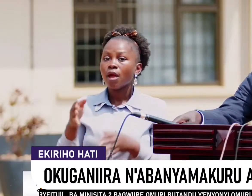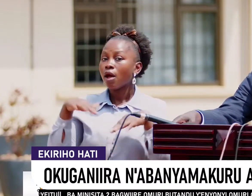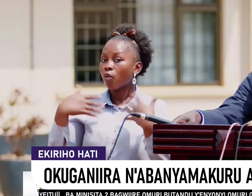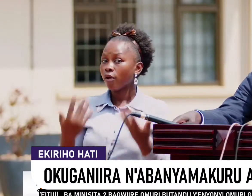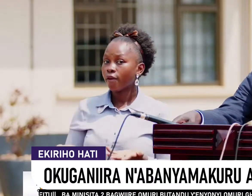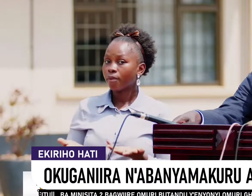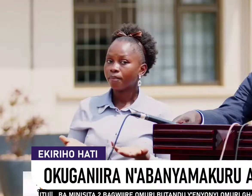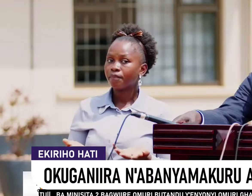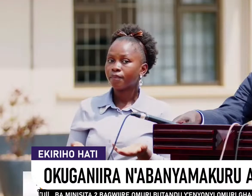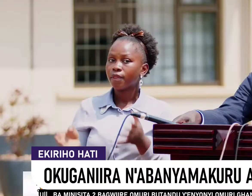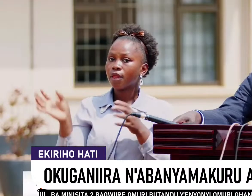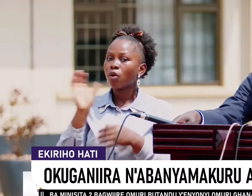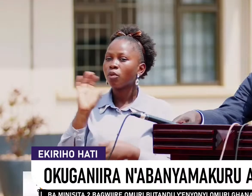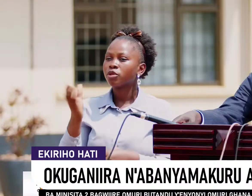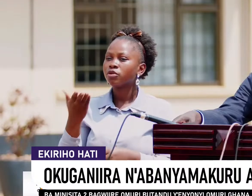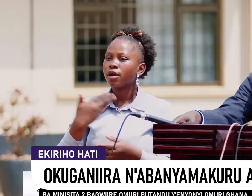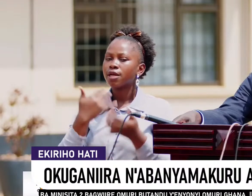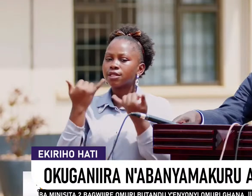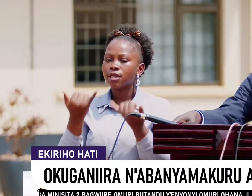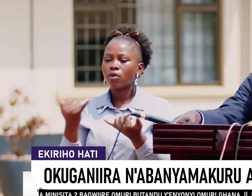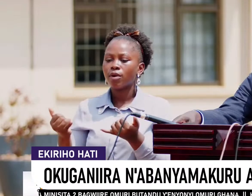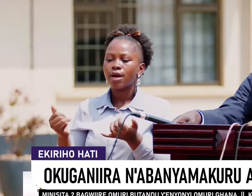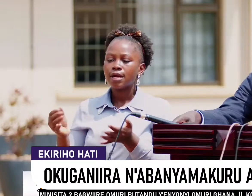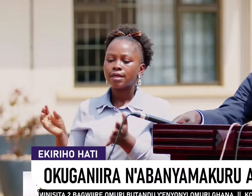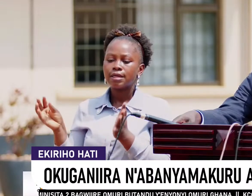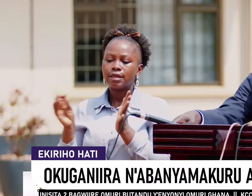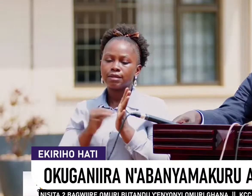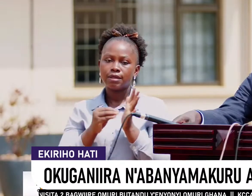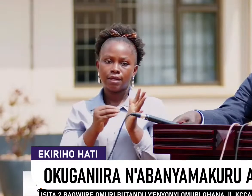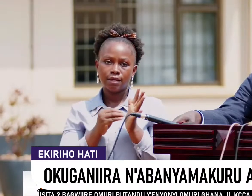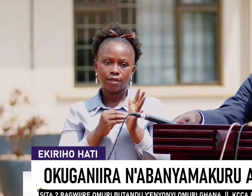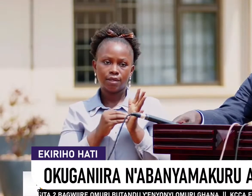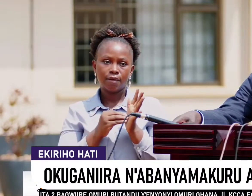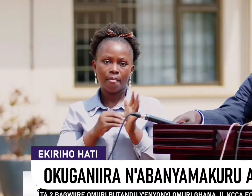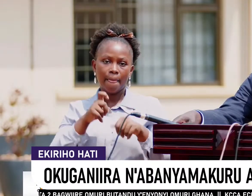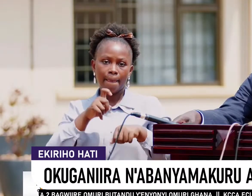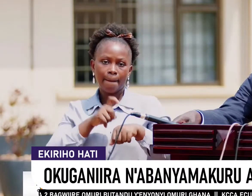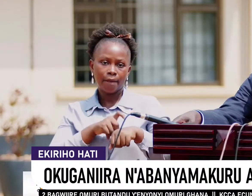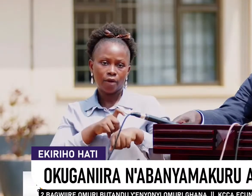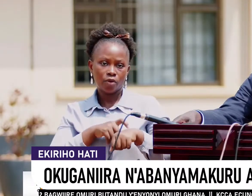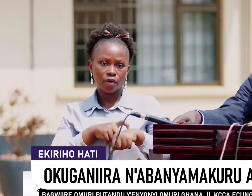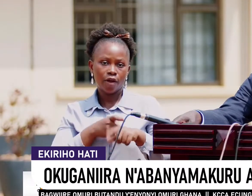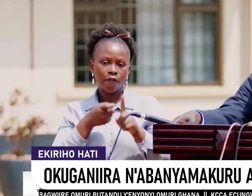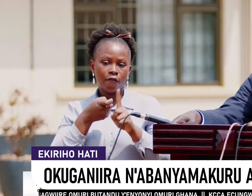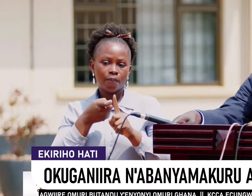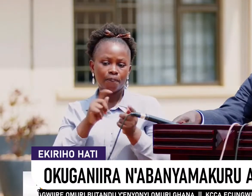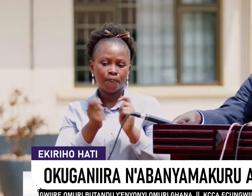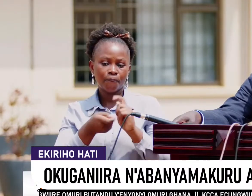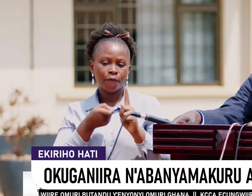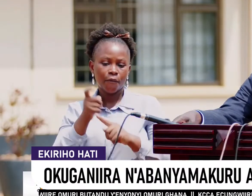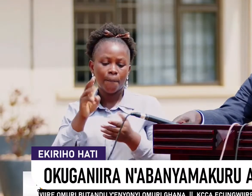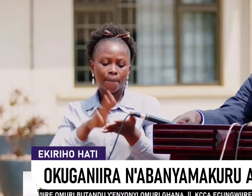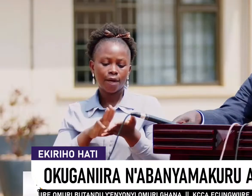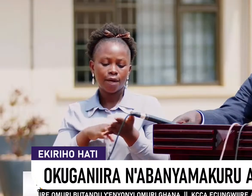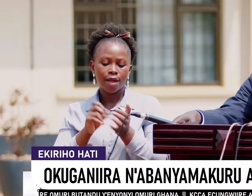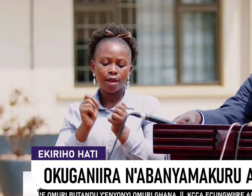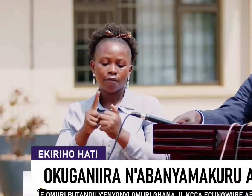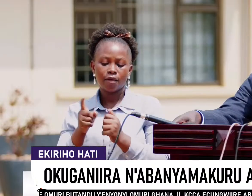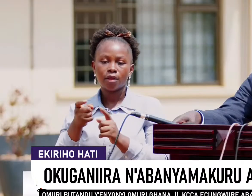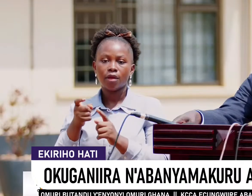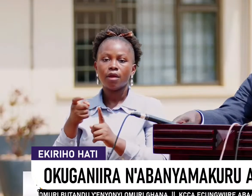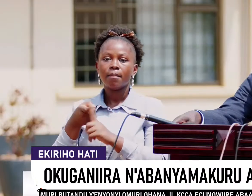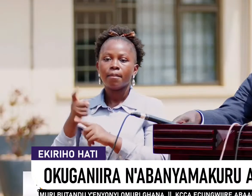However, the Commission has designated the period from Monday, 11th August,